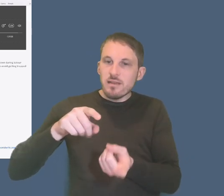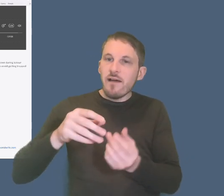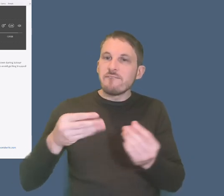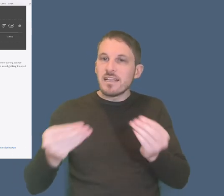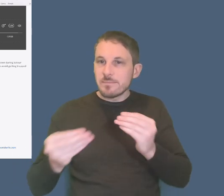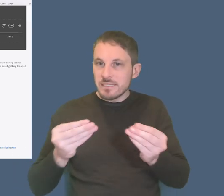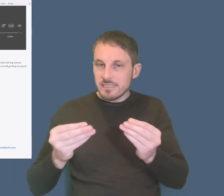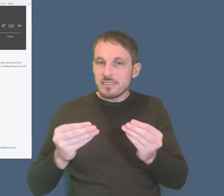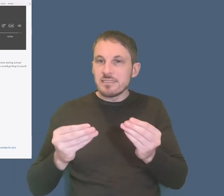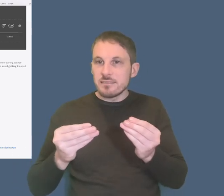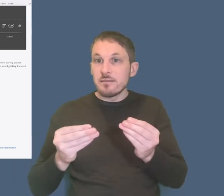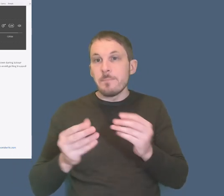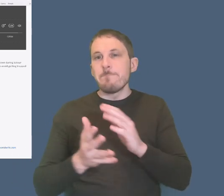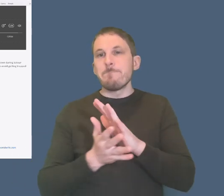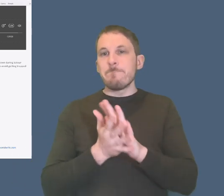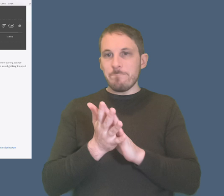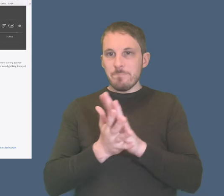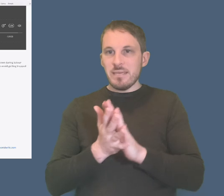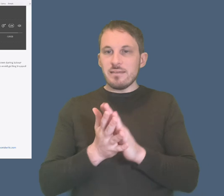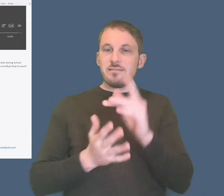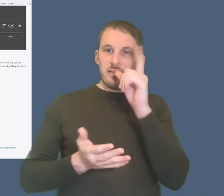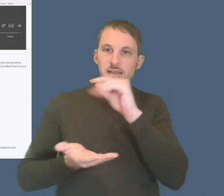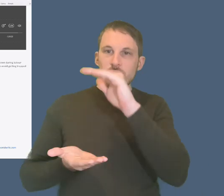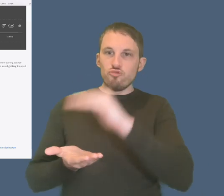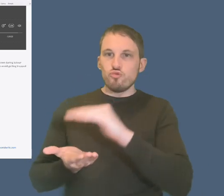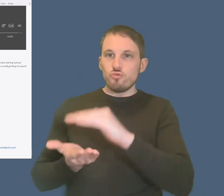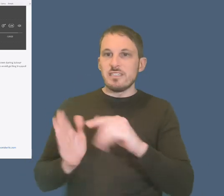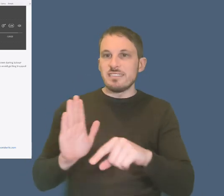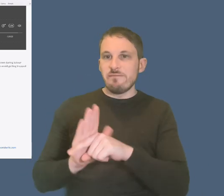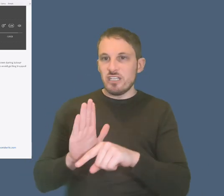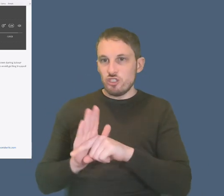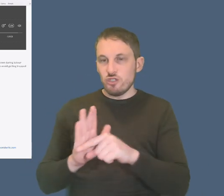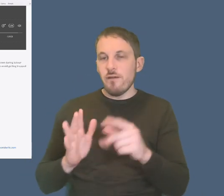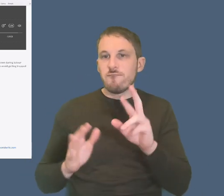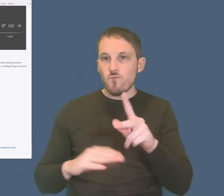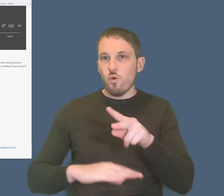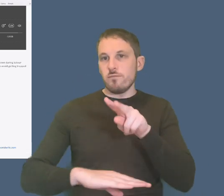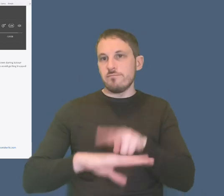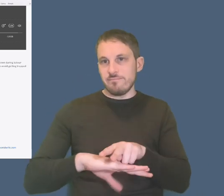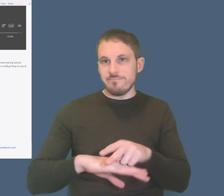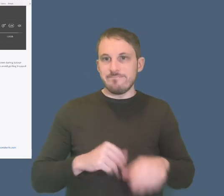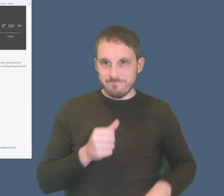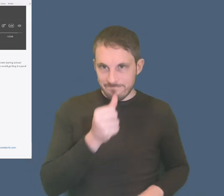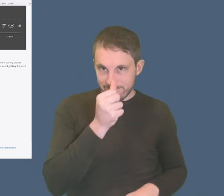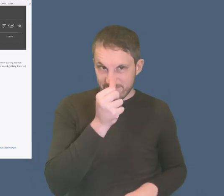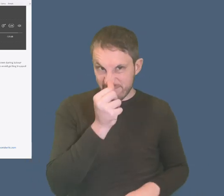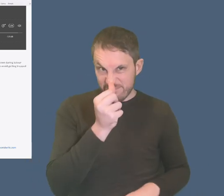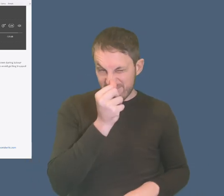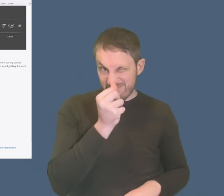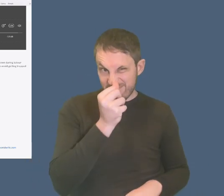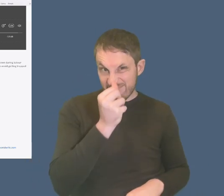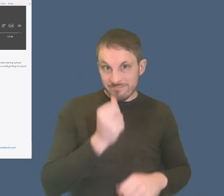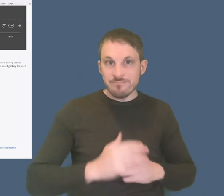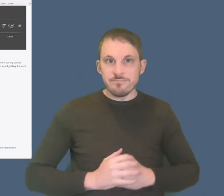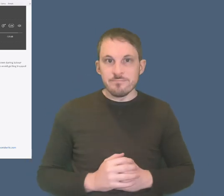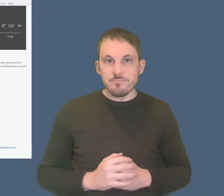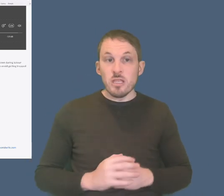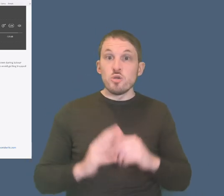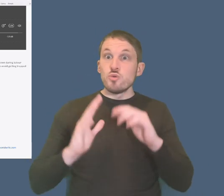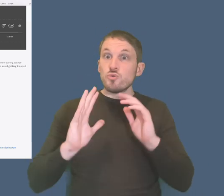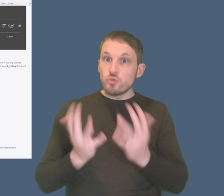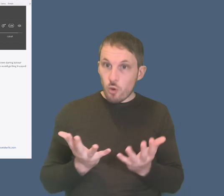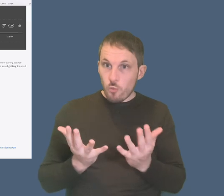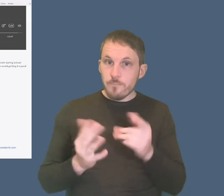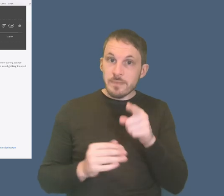can counteract some of the disadvantages of being supine for birth. Having said this, laying